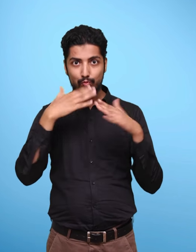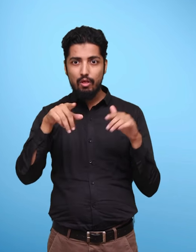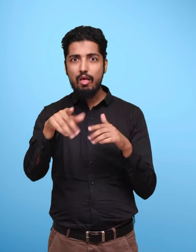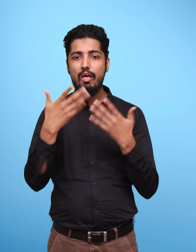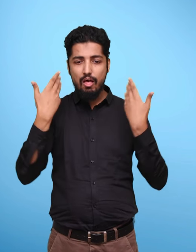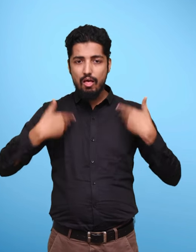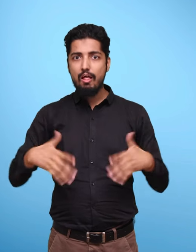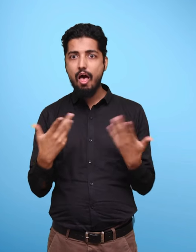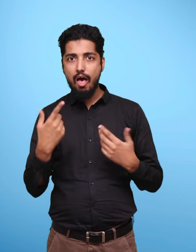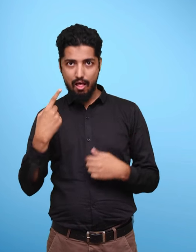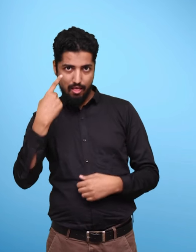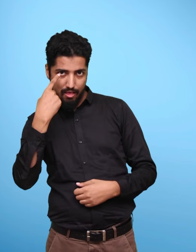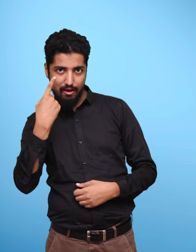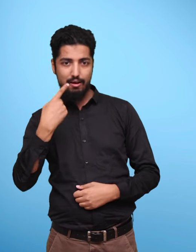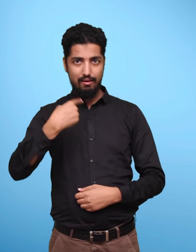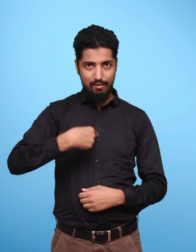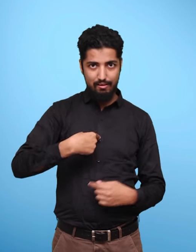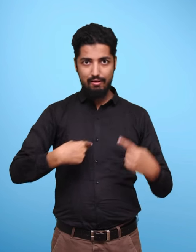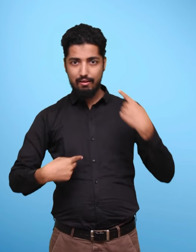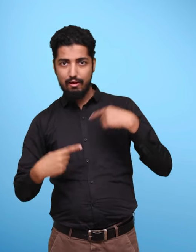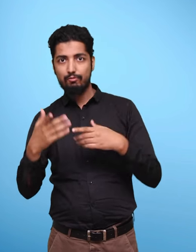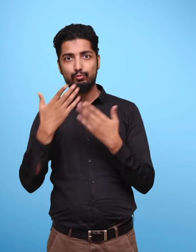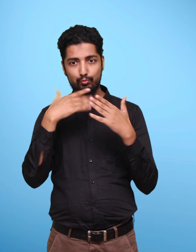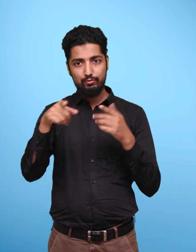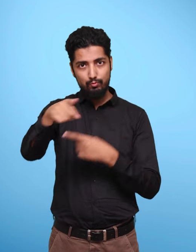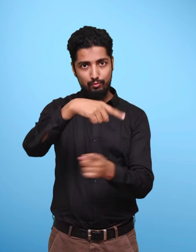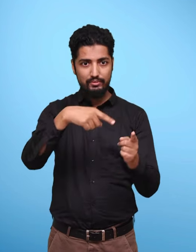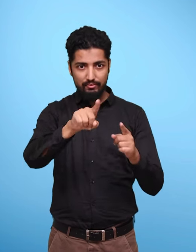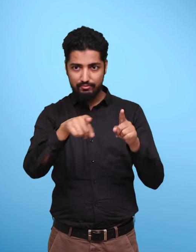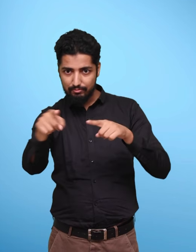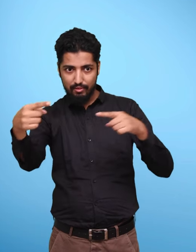let them also point to the corresponding body part.